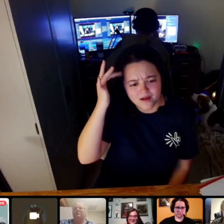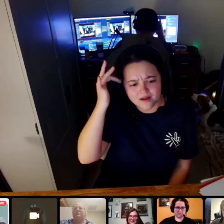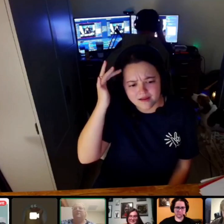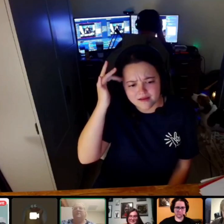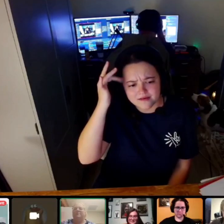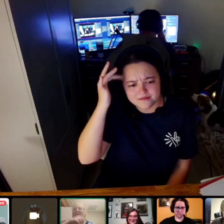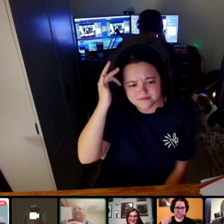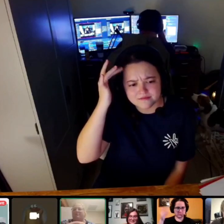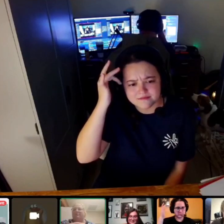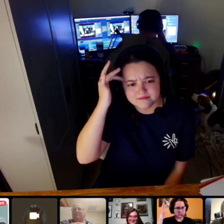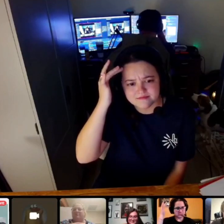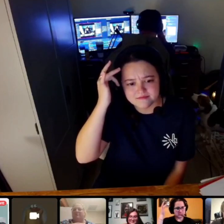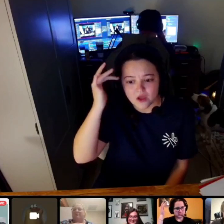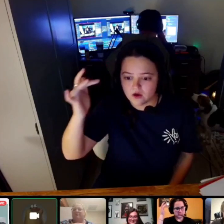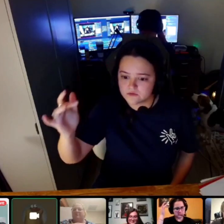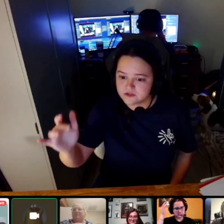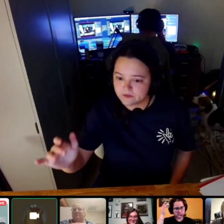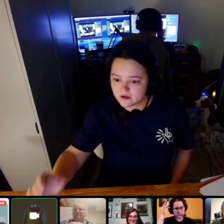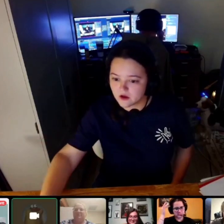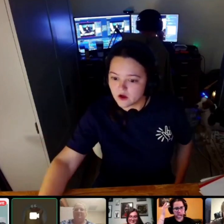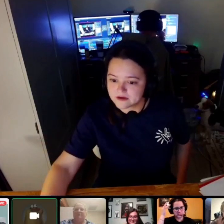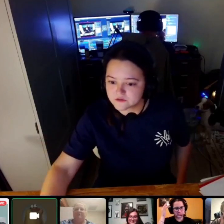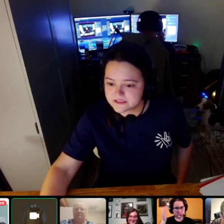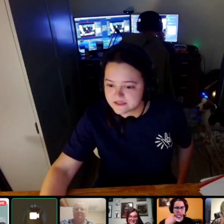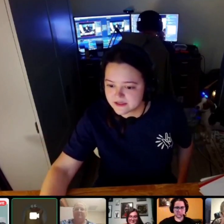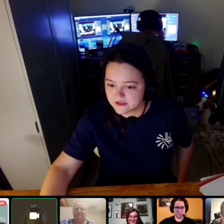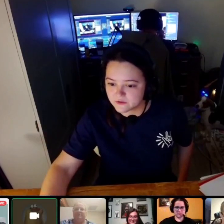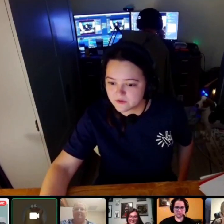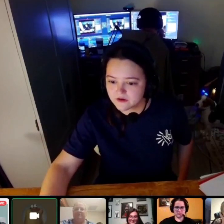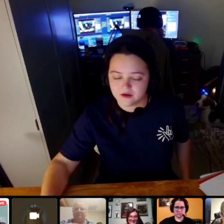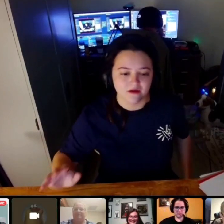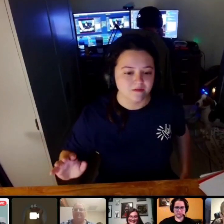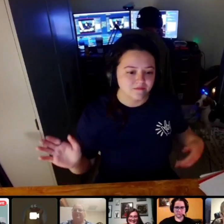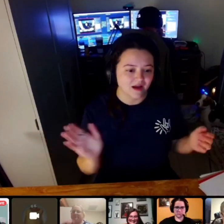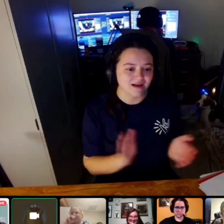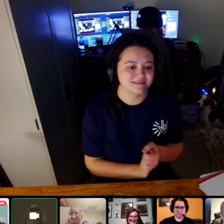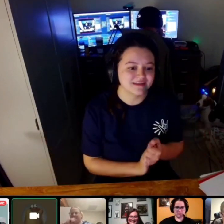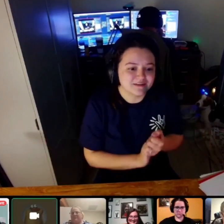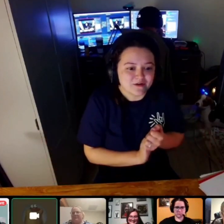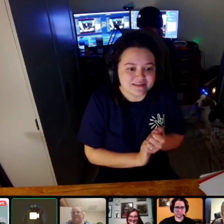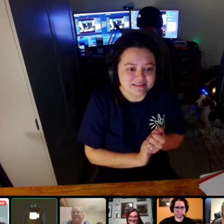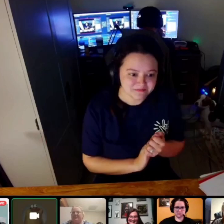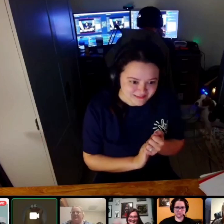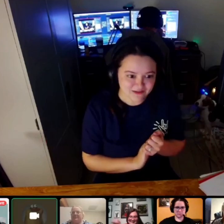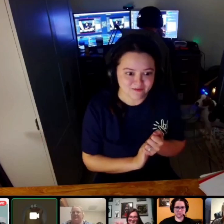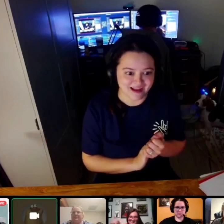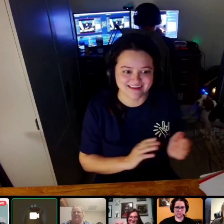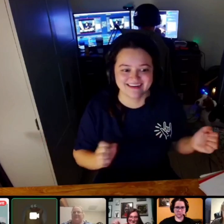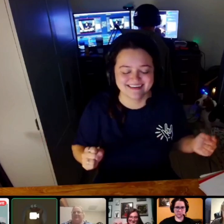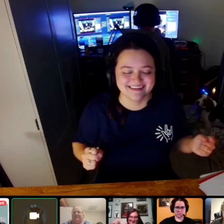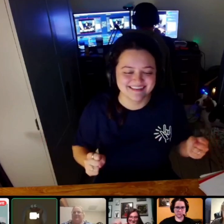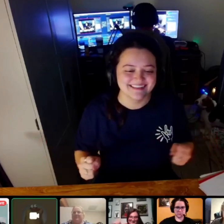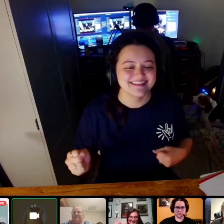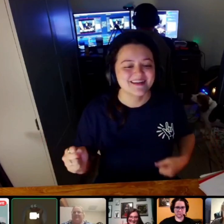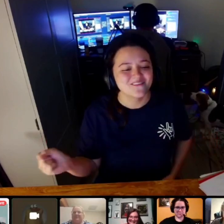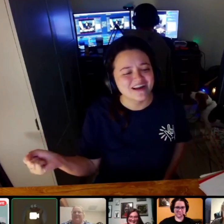We skipped where? Did we? Oh my gosh, we did. Thank you. I didn't even notice. Let's go back. Where?